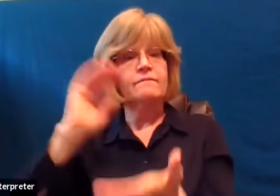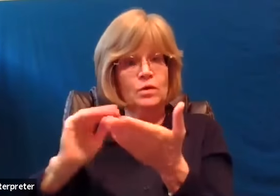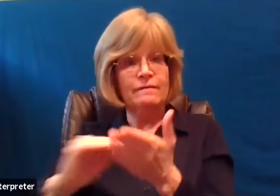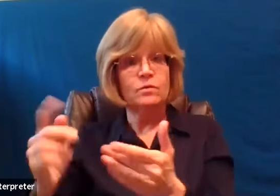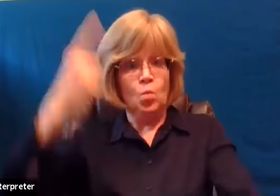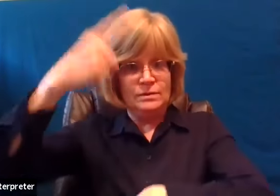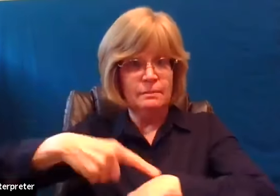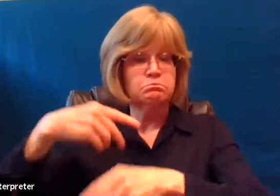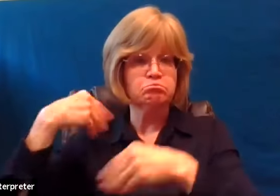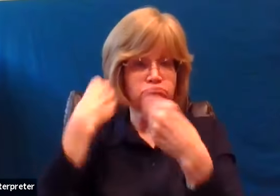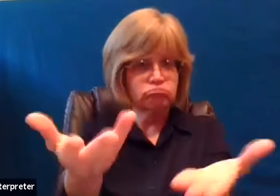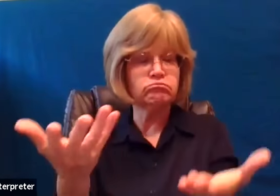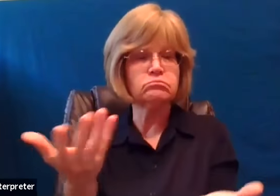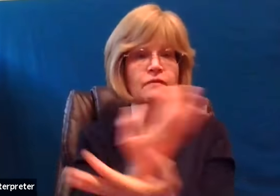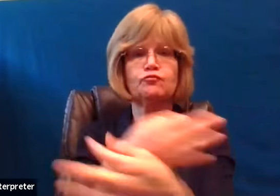oh